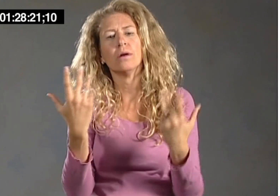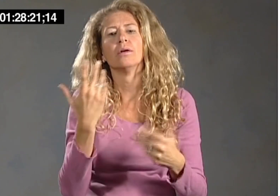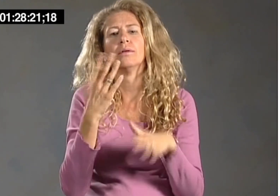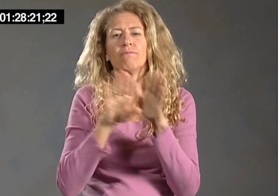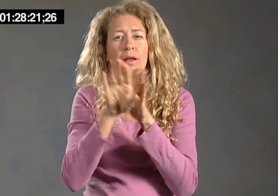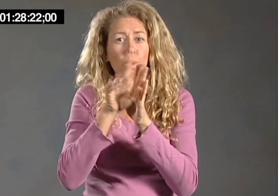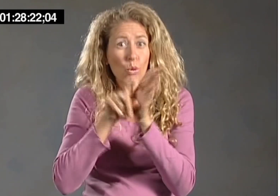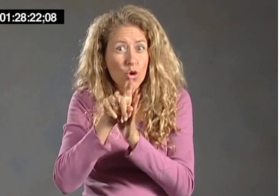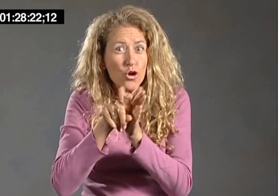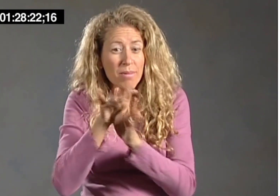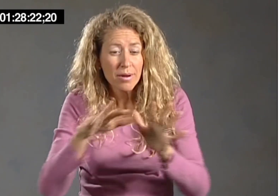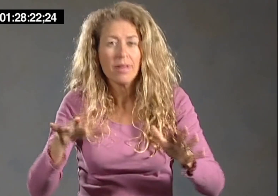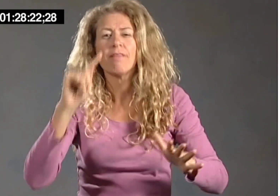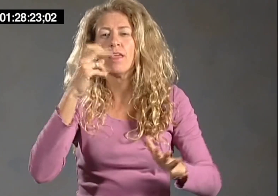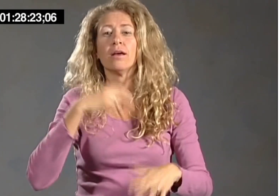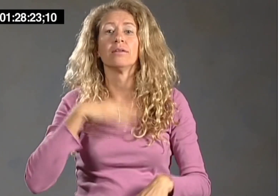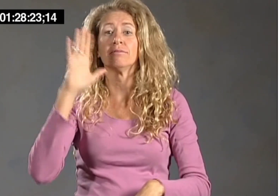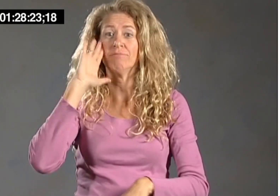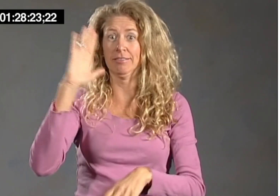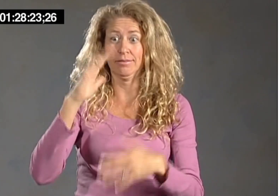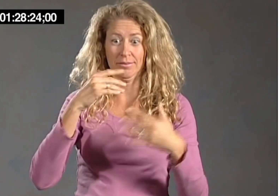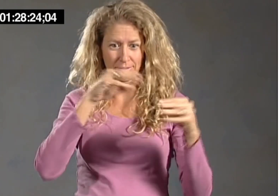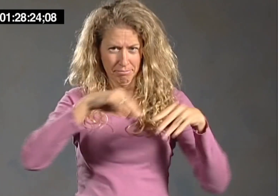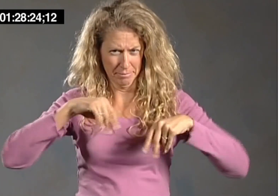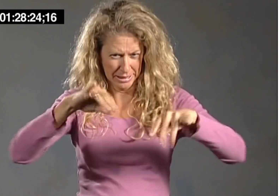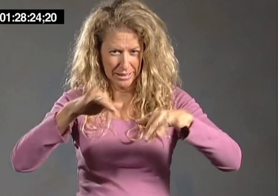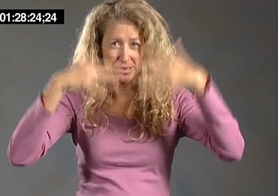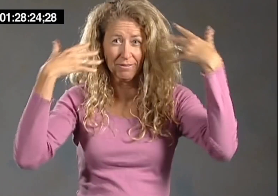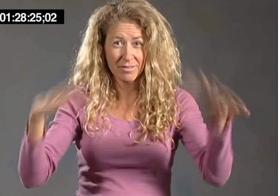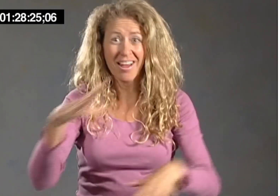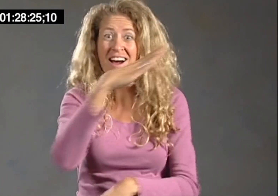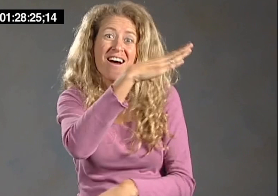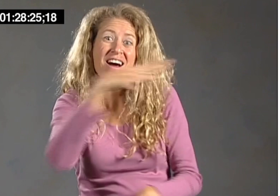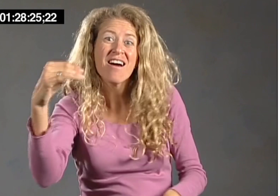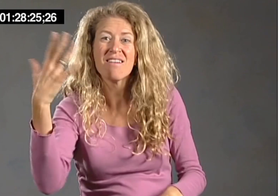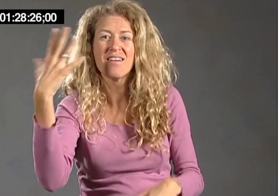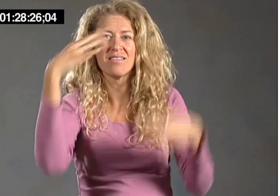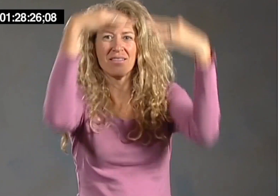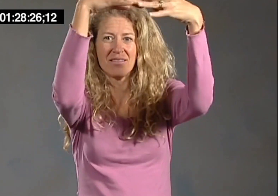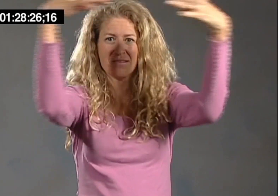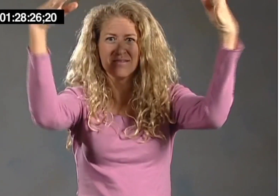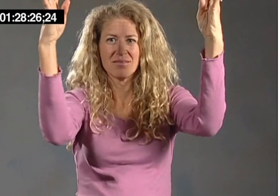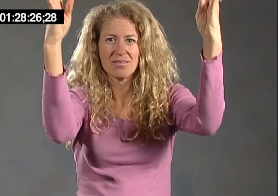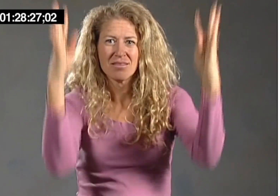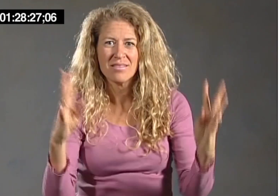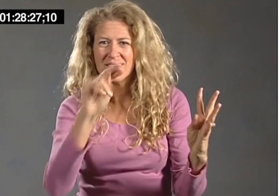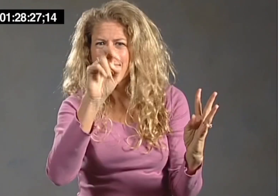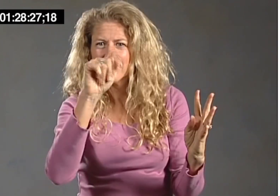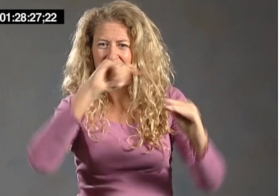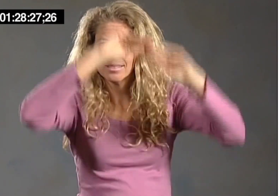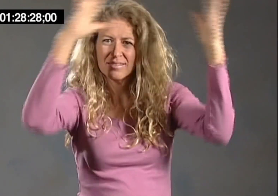I started to eat a lot of it. Day after day, I would